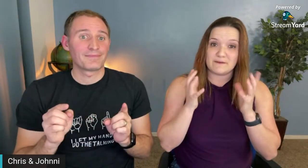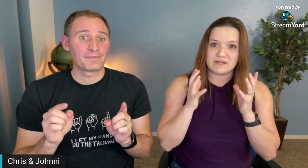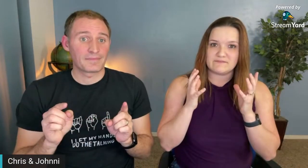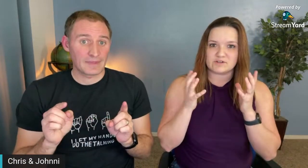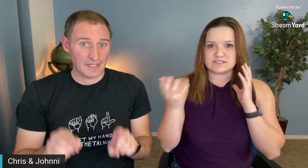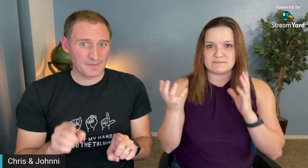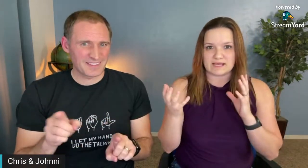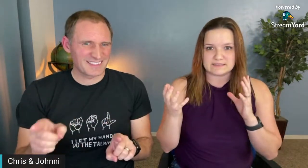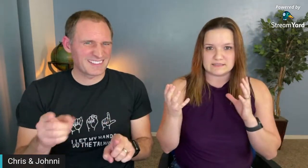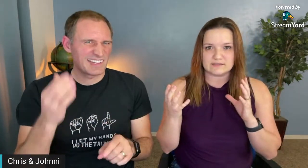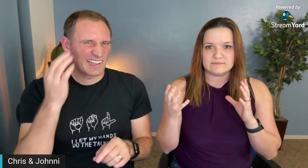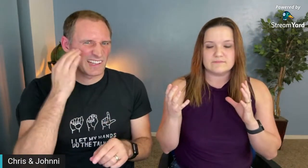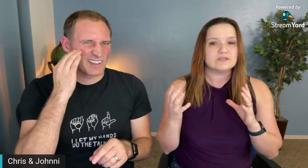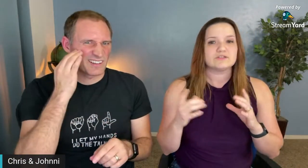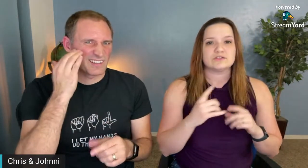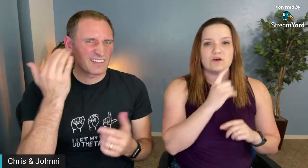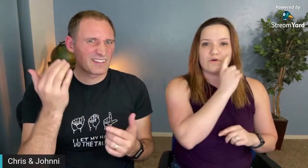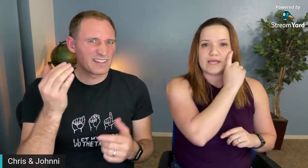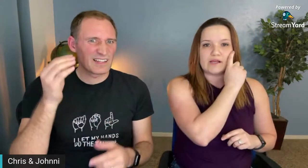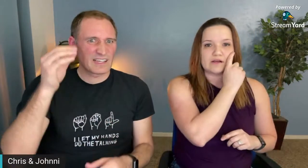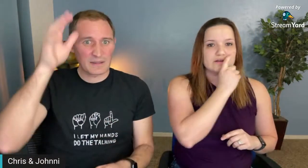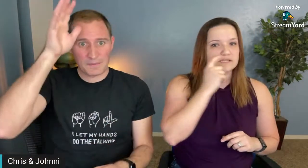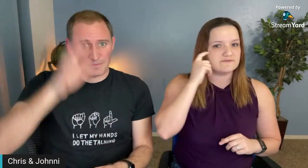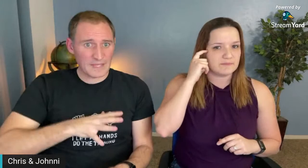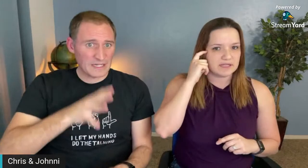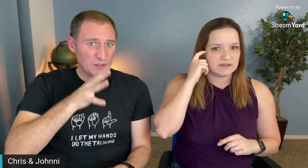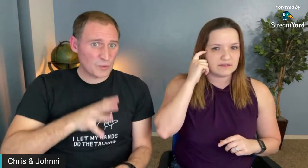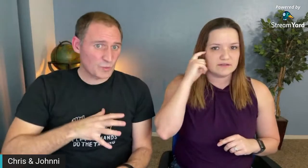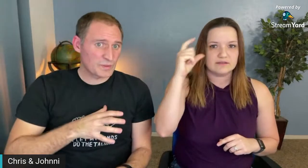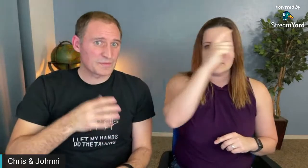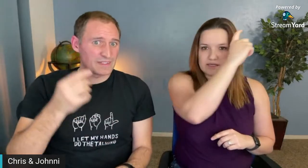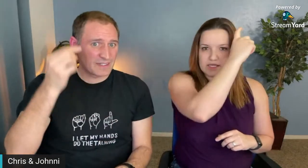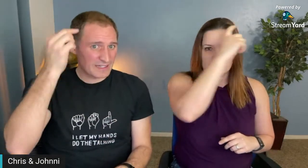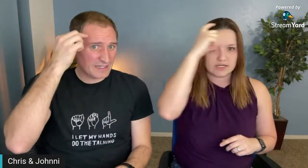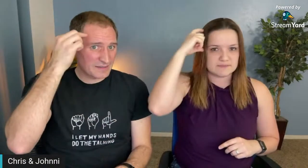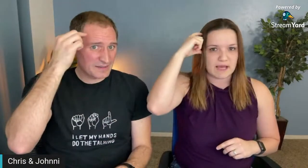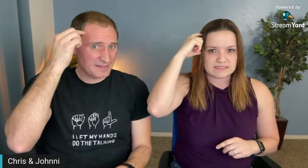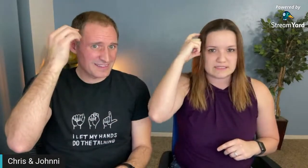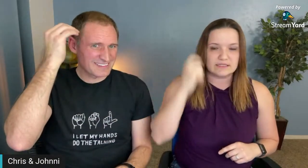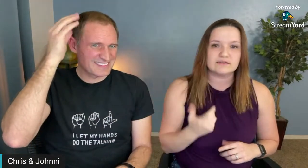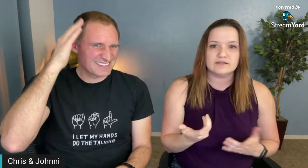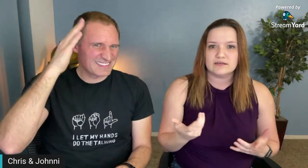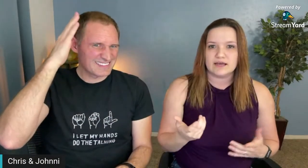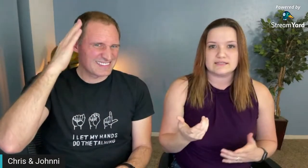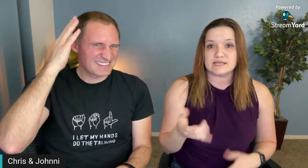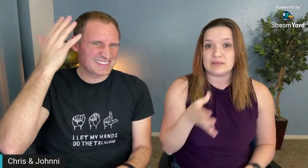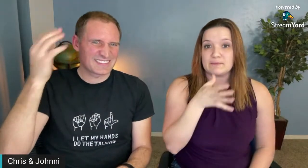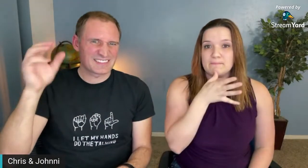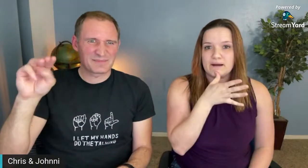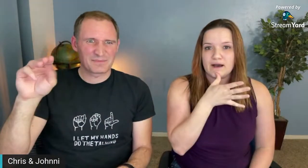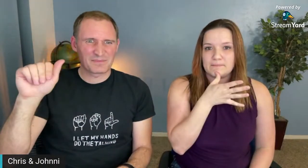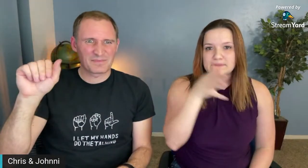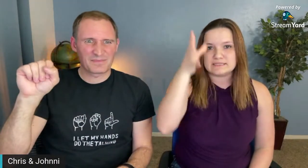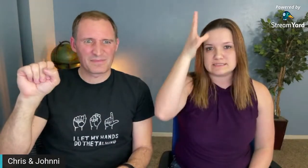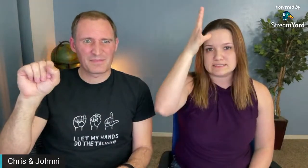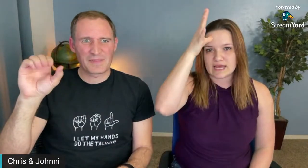feminine versus masculine. So here is feminine, here is masculine. Same like mom,